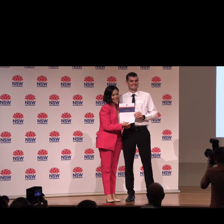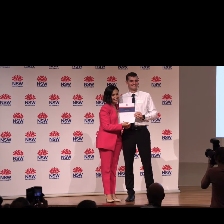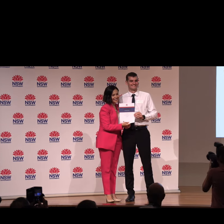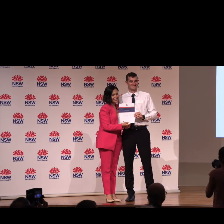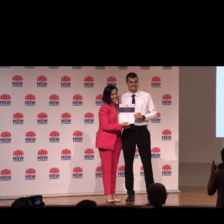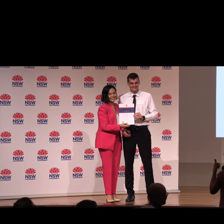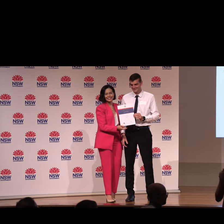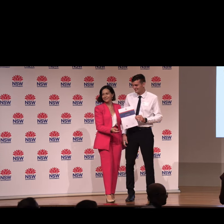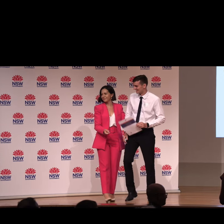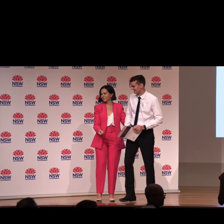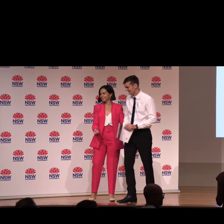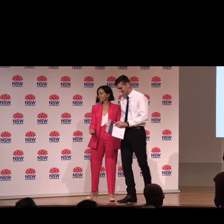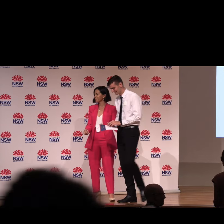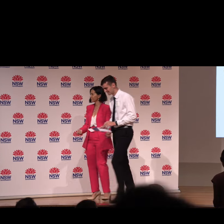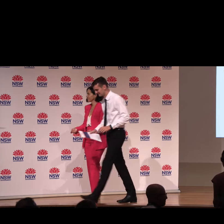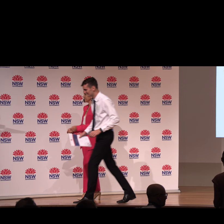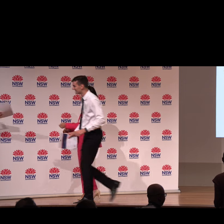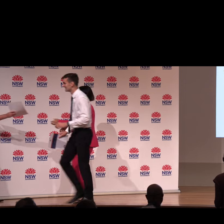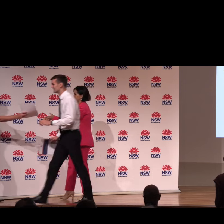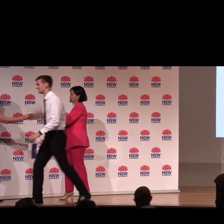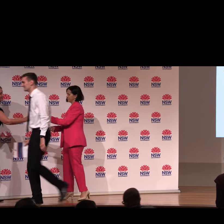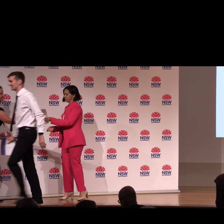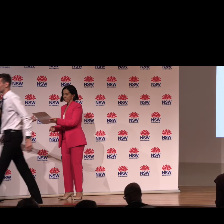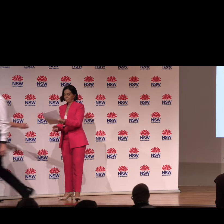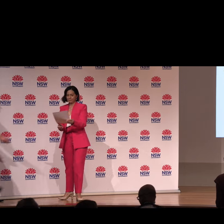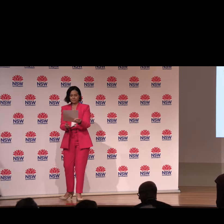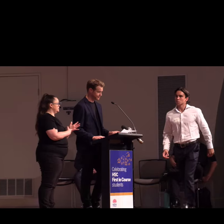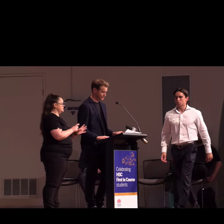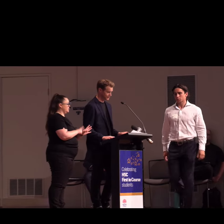And Zachary Bunny Nandolol, St. Ignatius College.